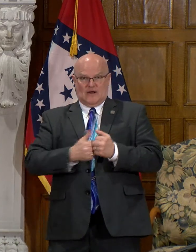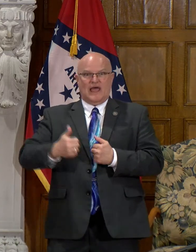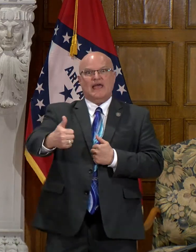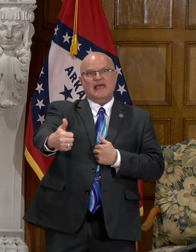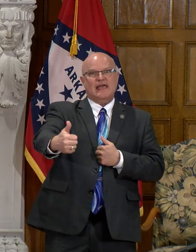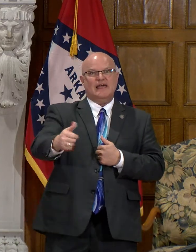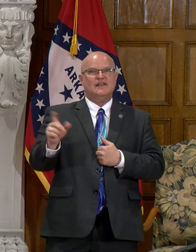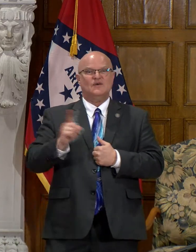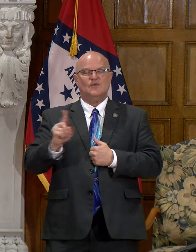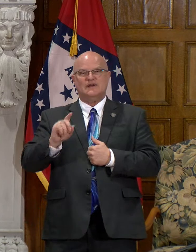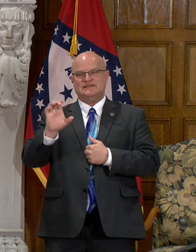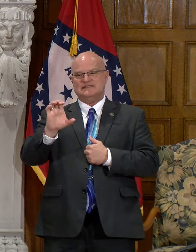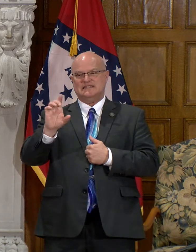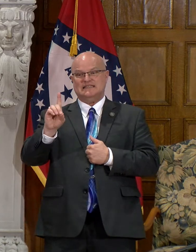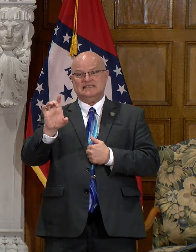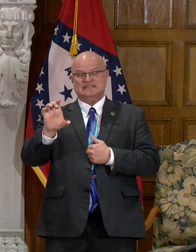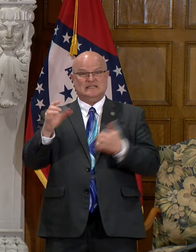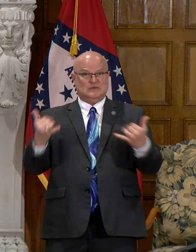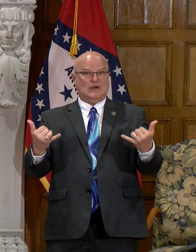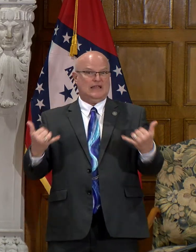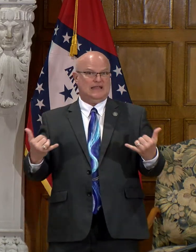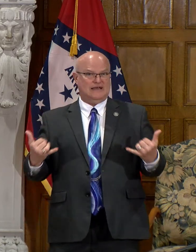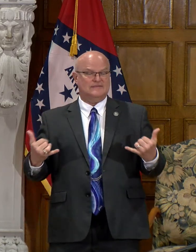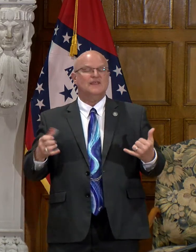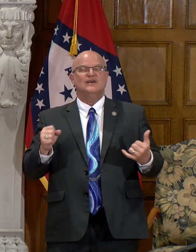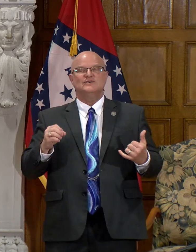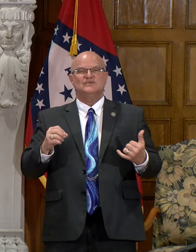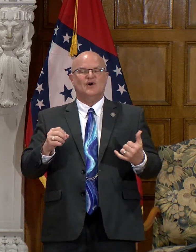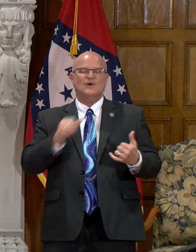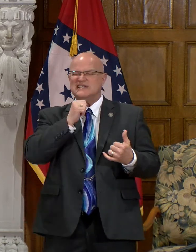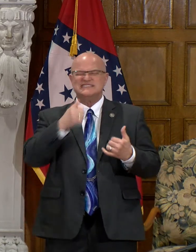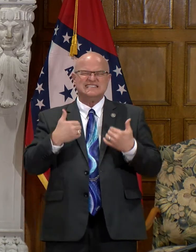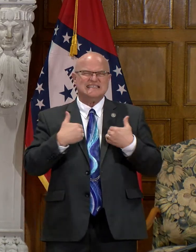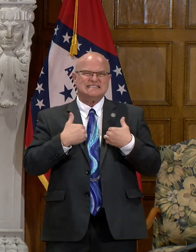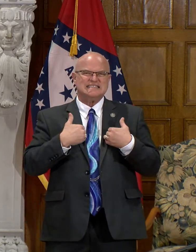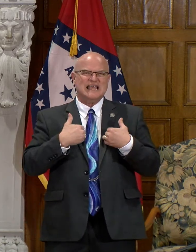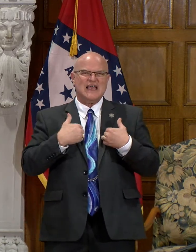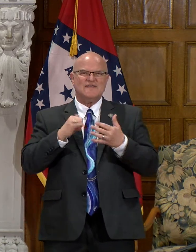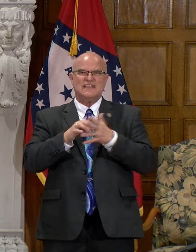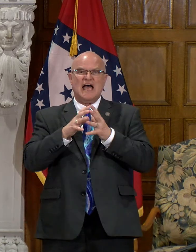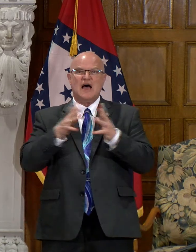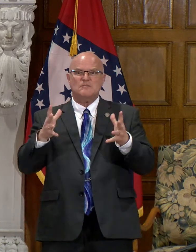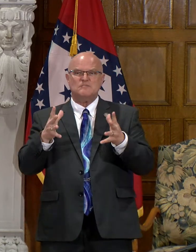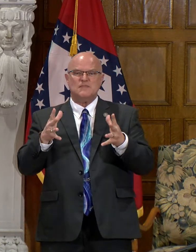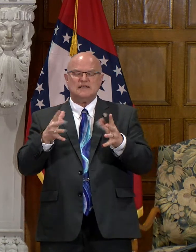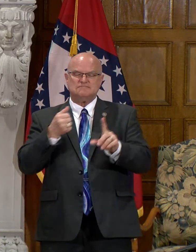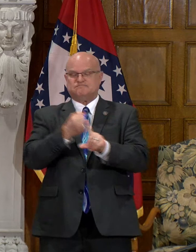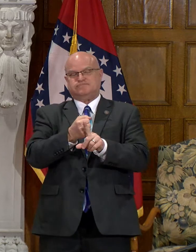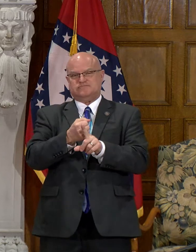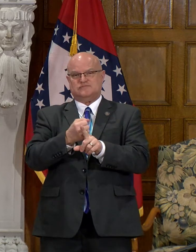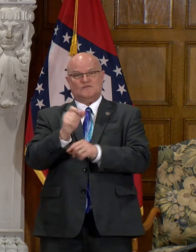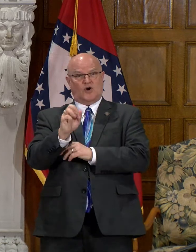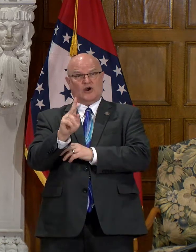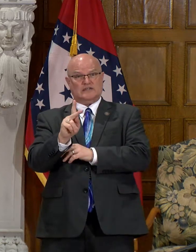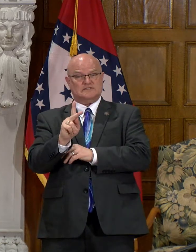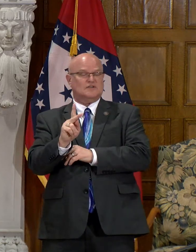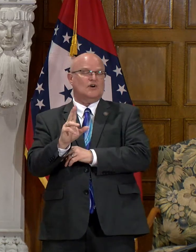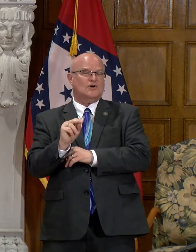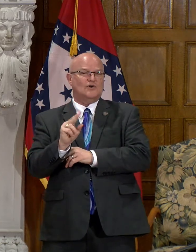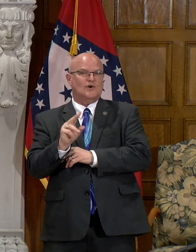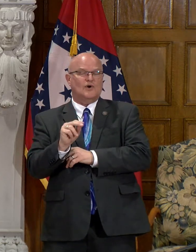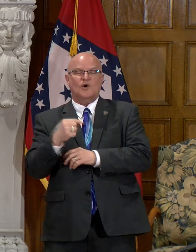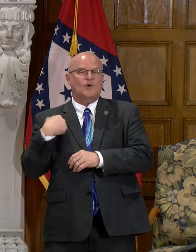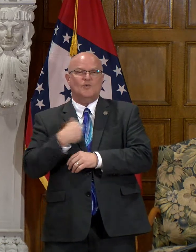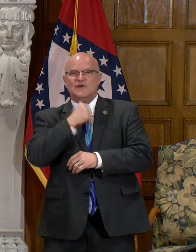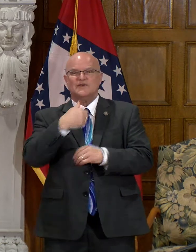ahead of where CDC is even at this moment, so it doesn't have that much relevance for Arkansas because we